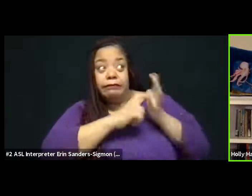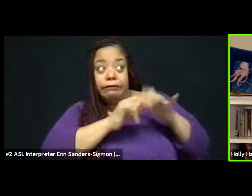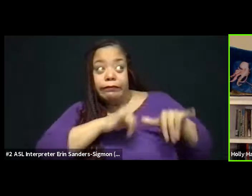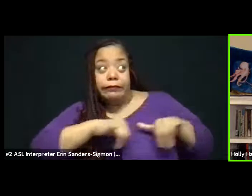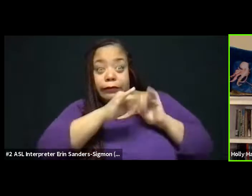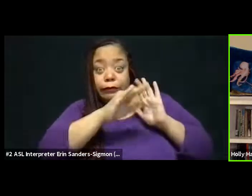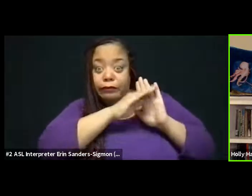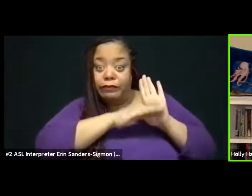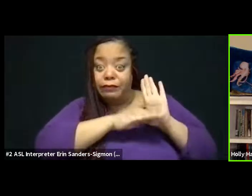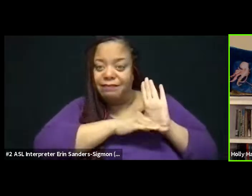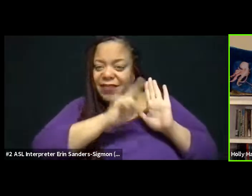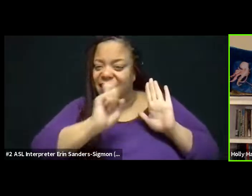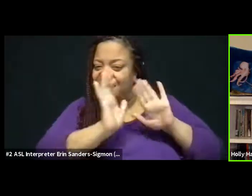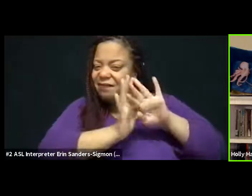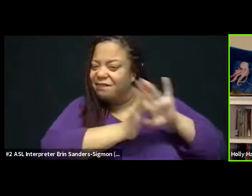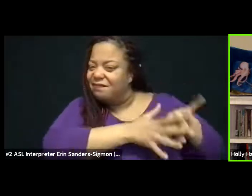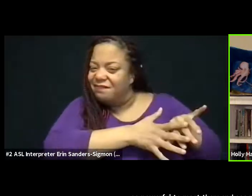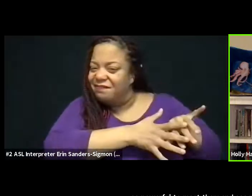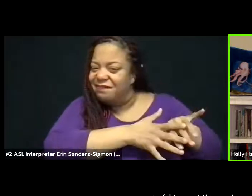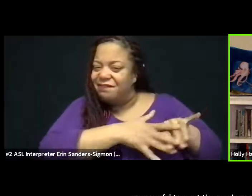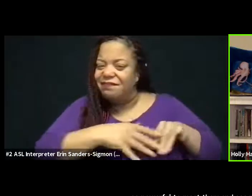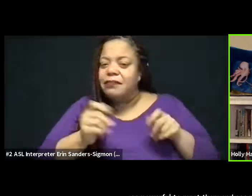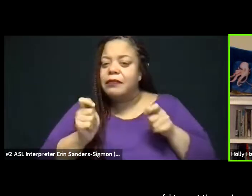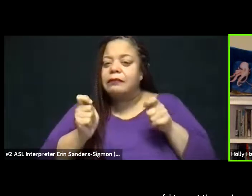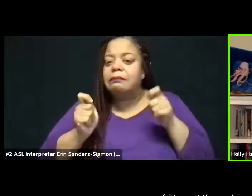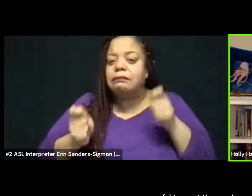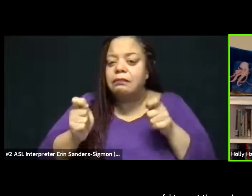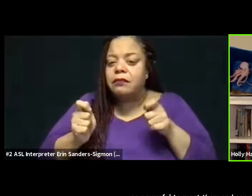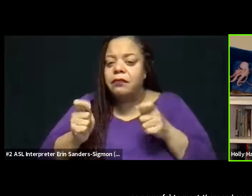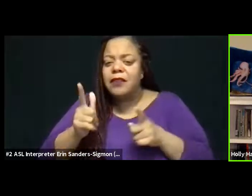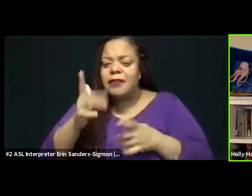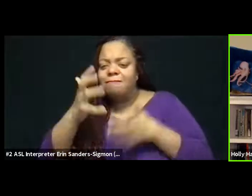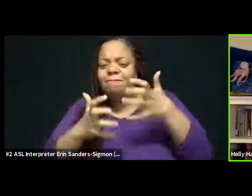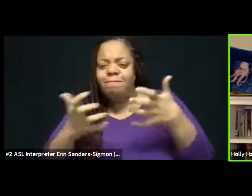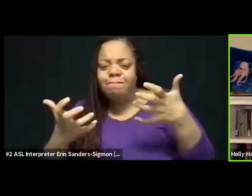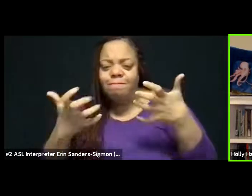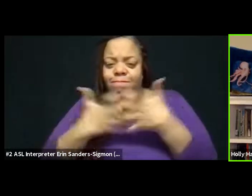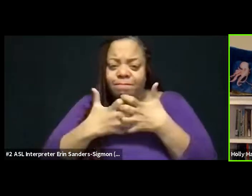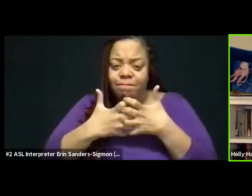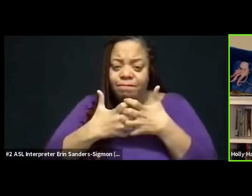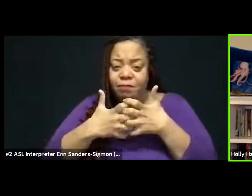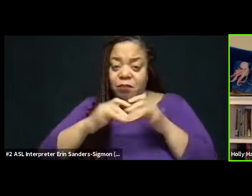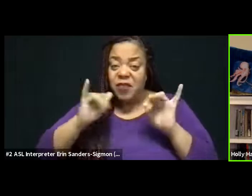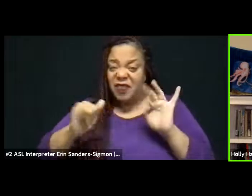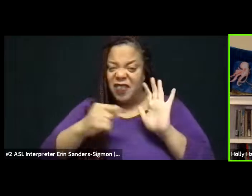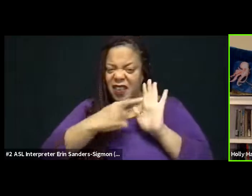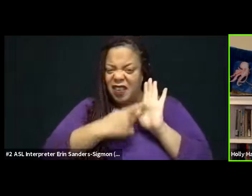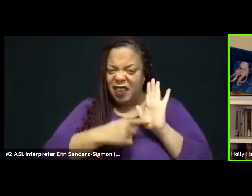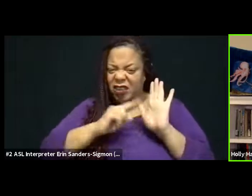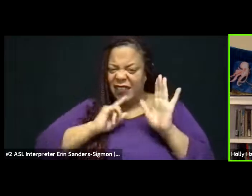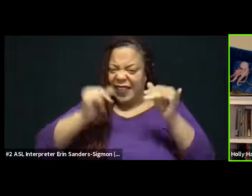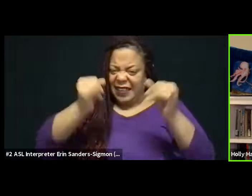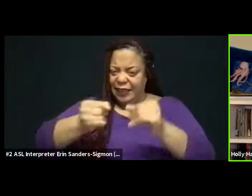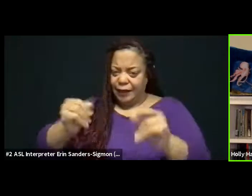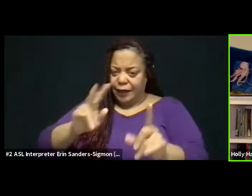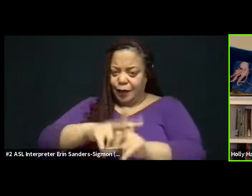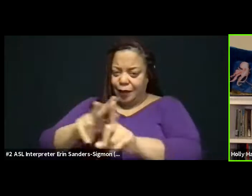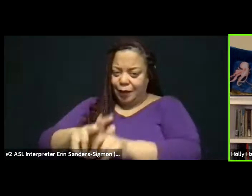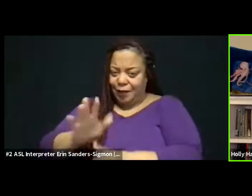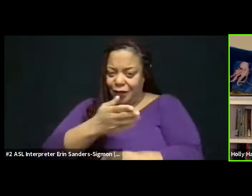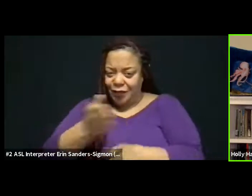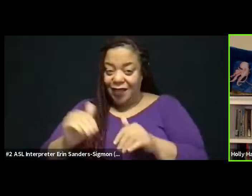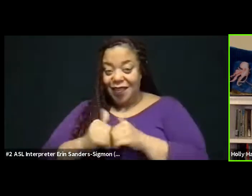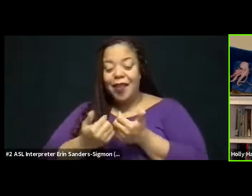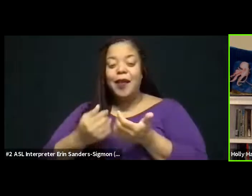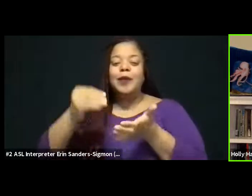unit where it has students look very individualistically. Like it's like, how do students focus on their like individual actions,